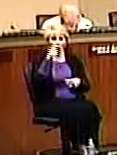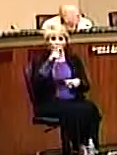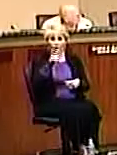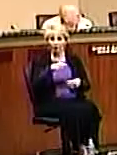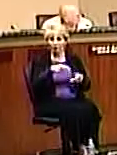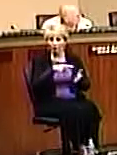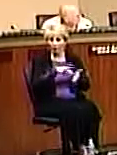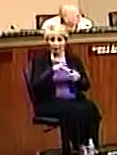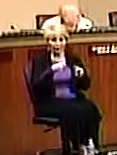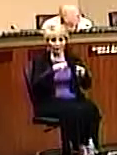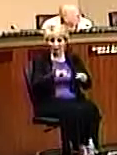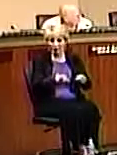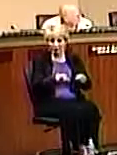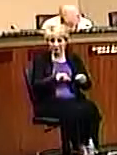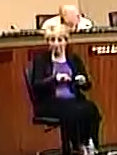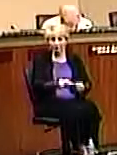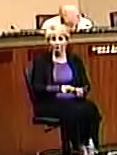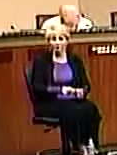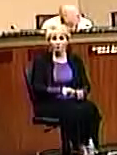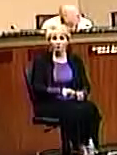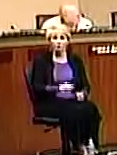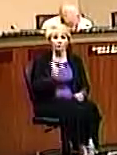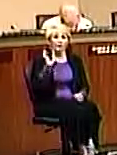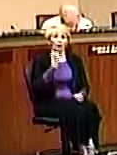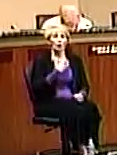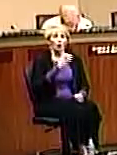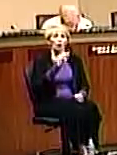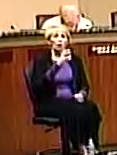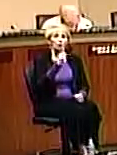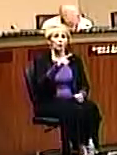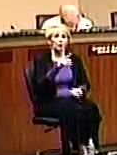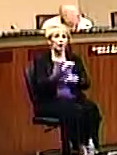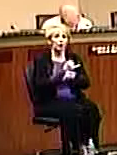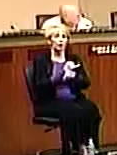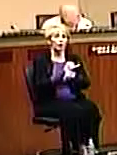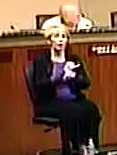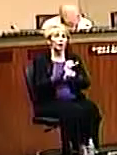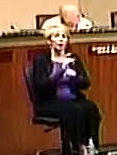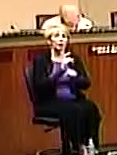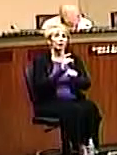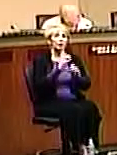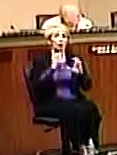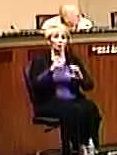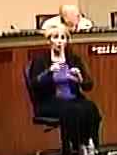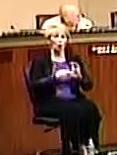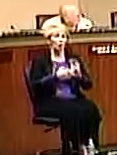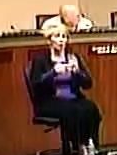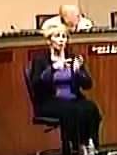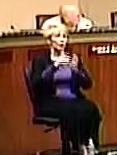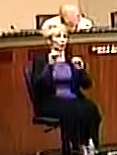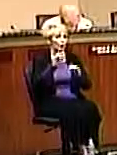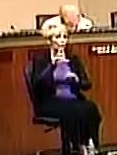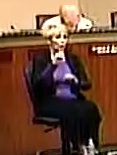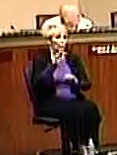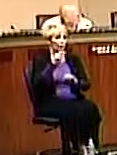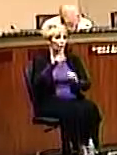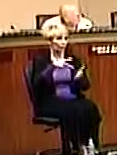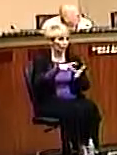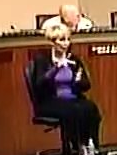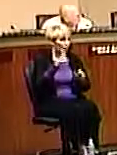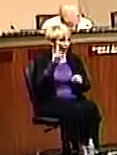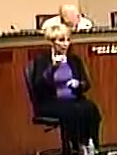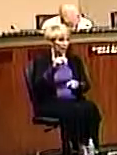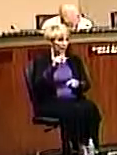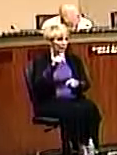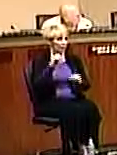pay a deposit. All commercial and industrial customers are required to pay deposits. No refund until no longer